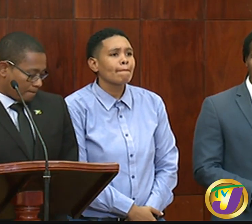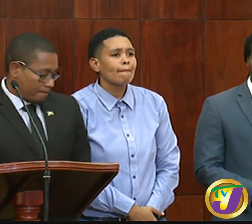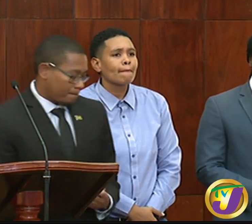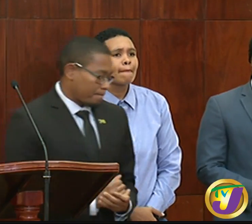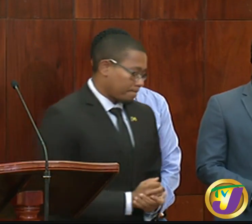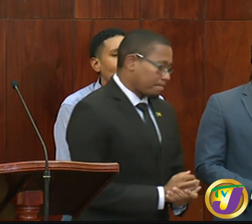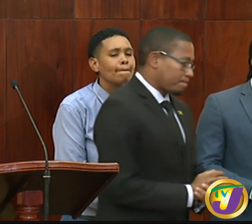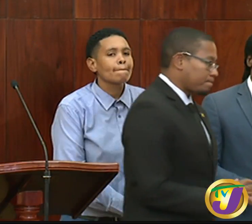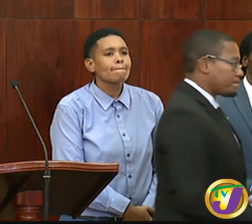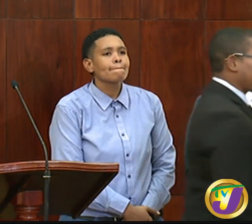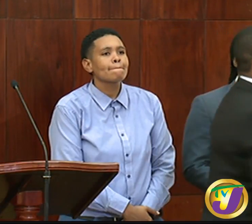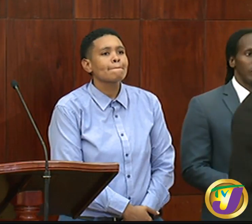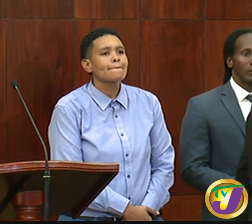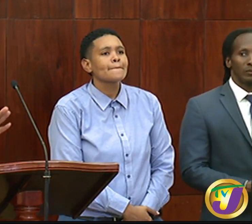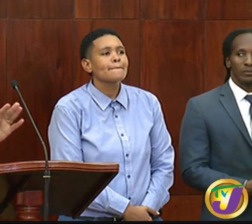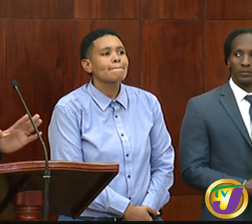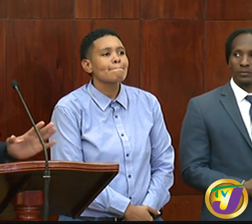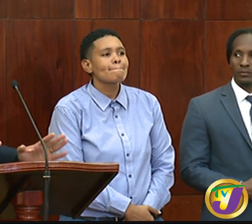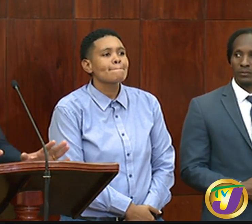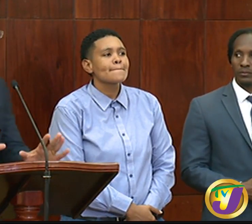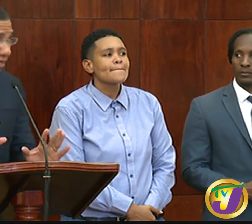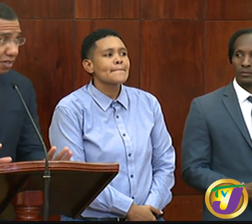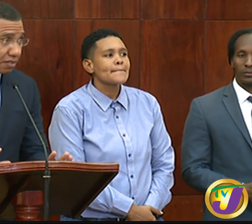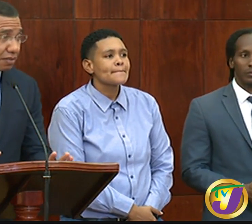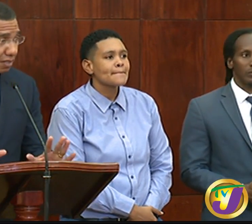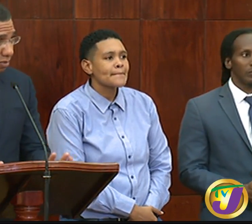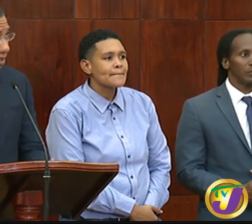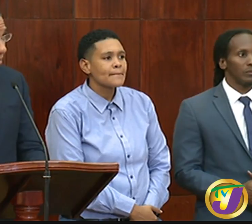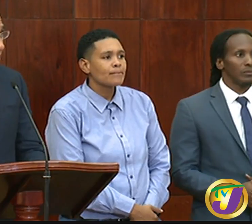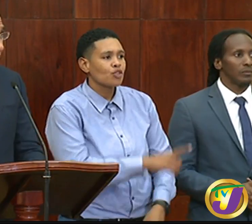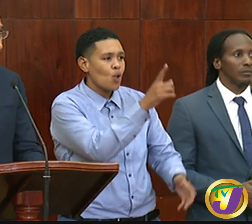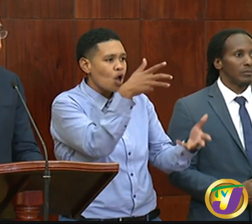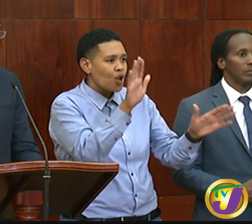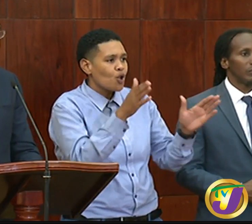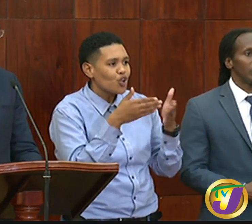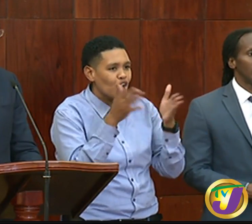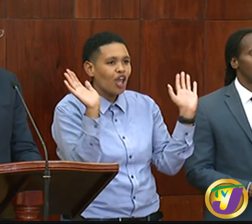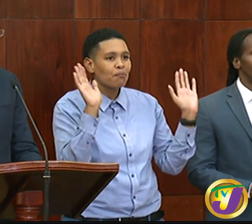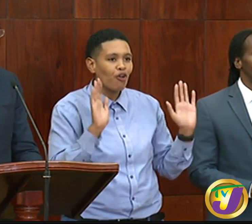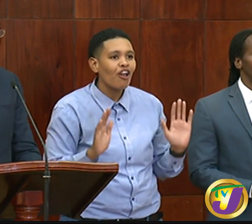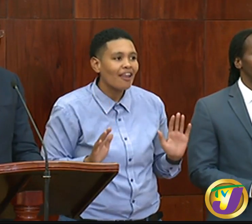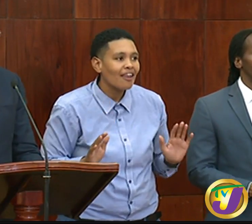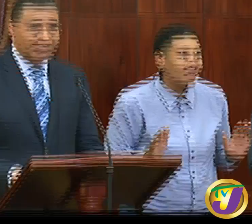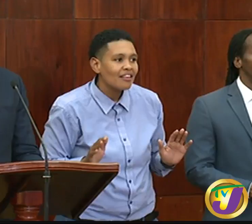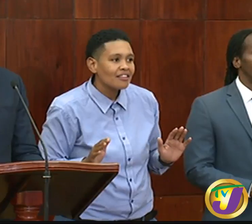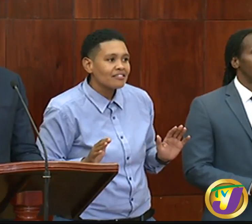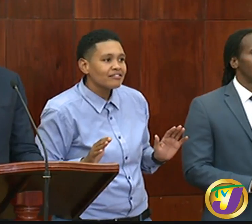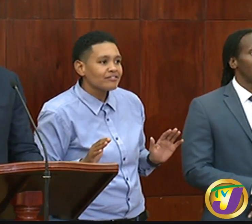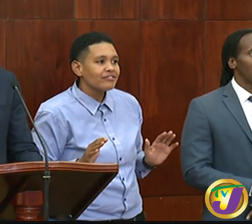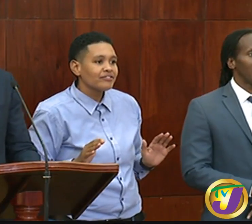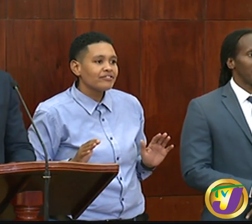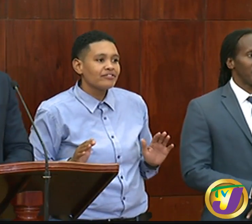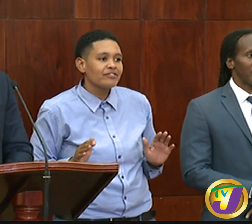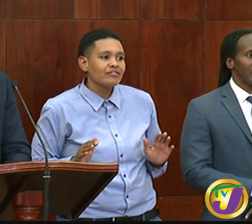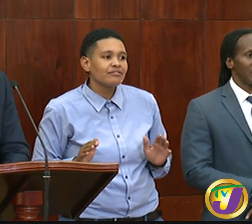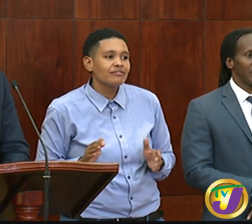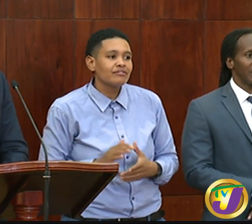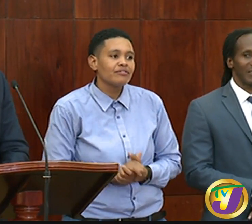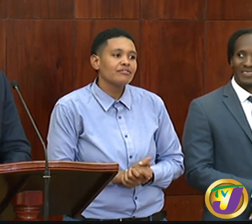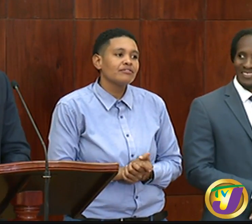question, Neville. If you could. Naomi, you seem very liberal. Yes, very. I know we have just a few more